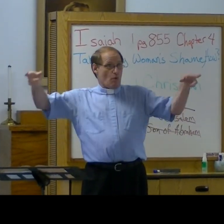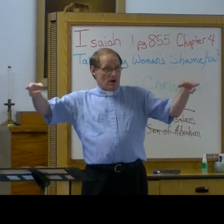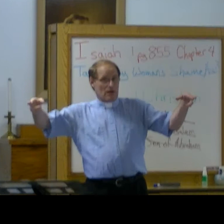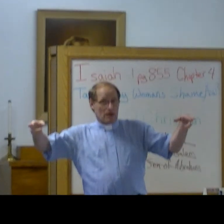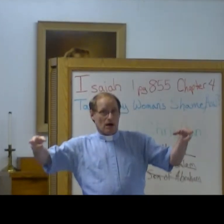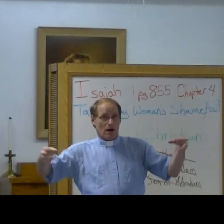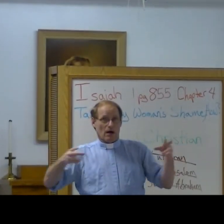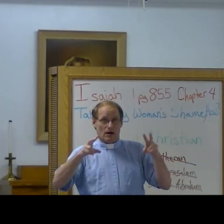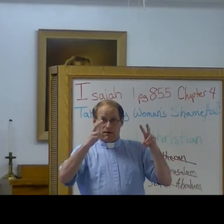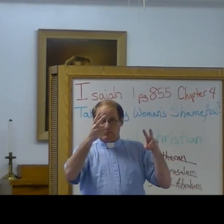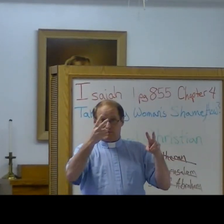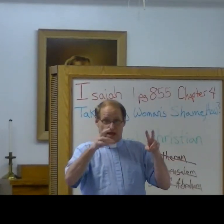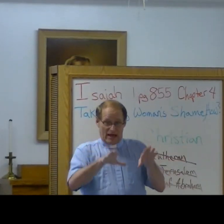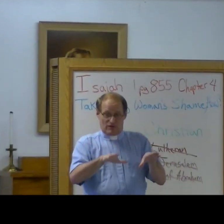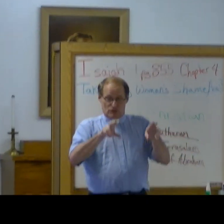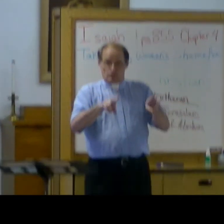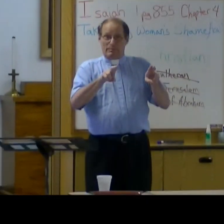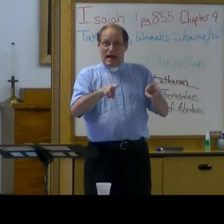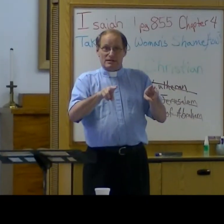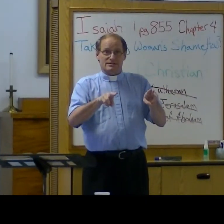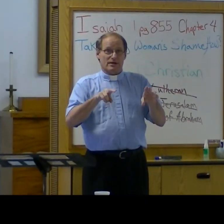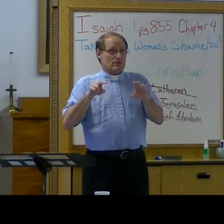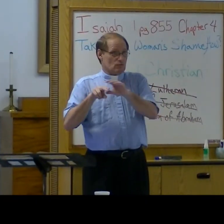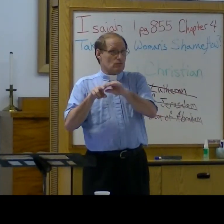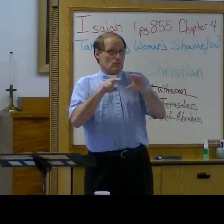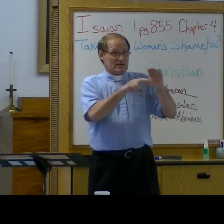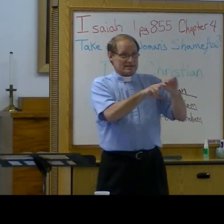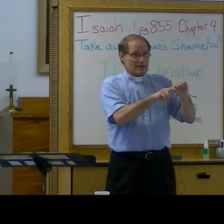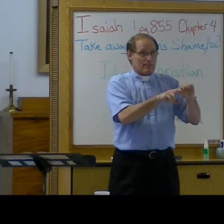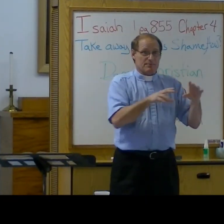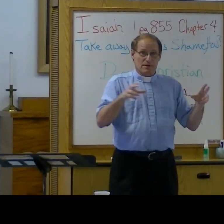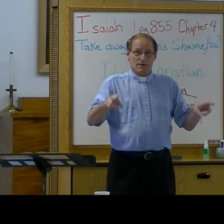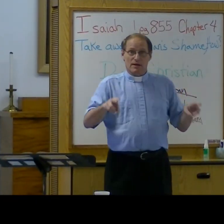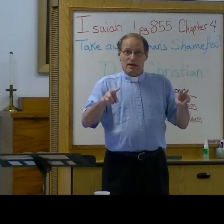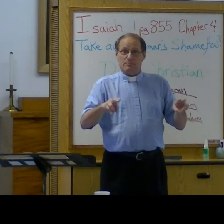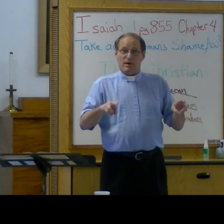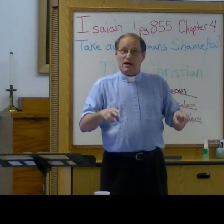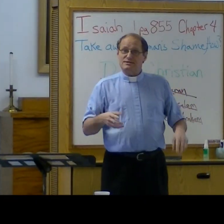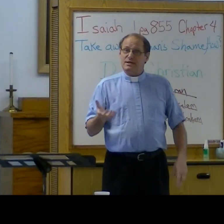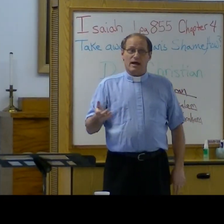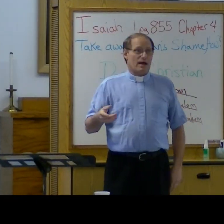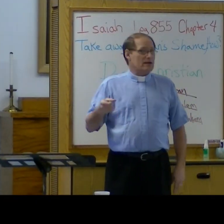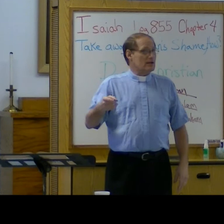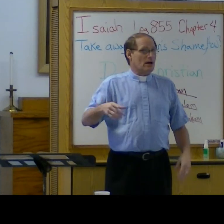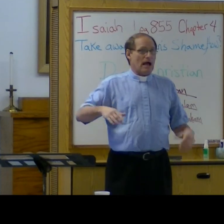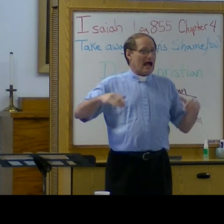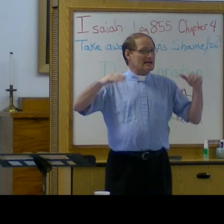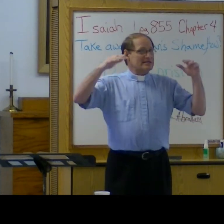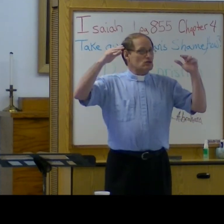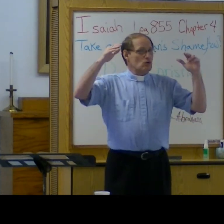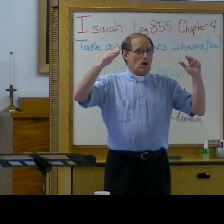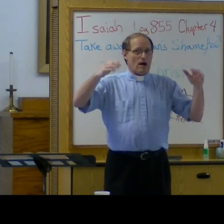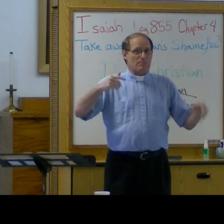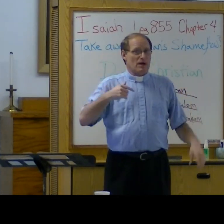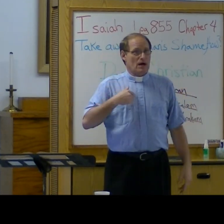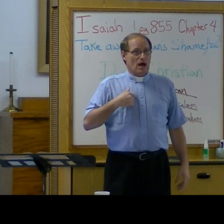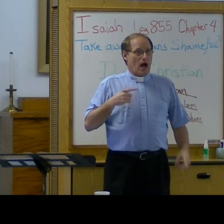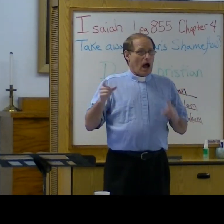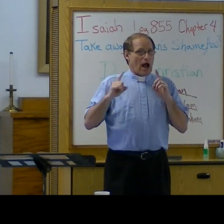room. They had the two beds, and we slept in beds. And as he grew up, I